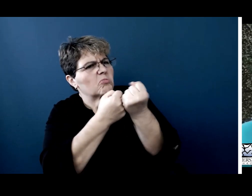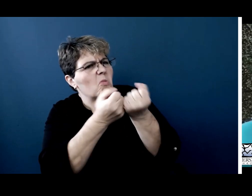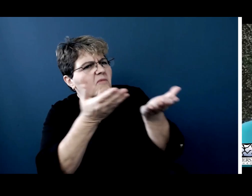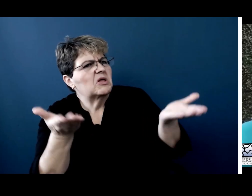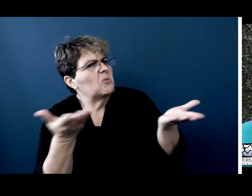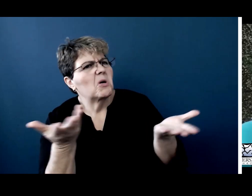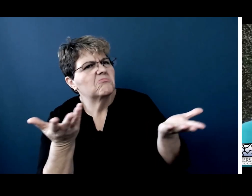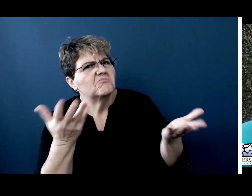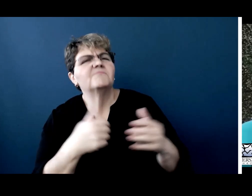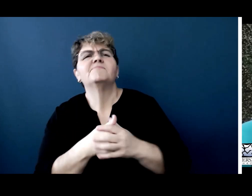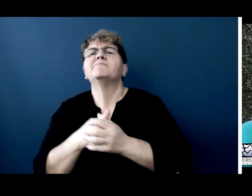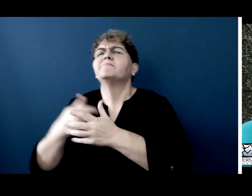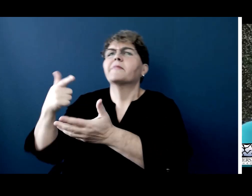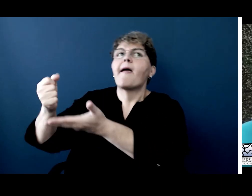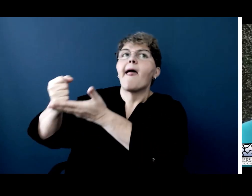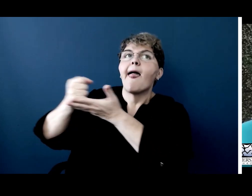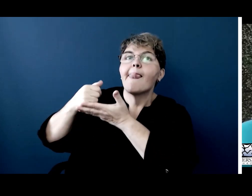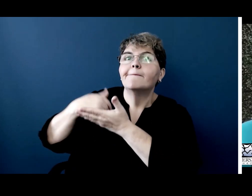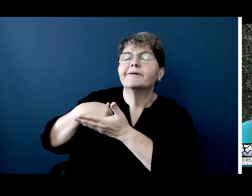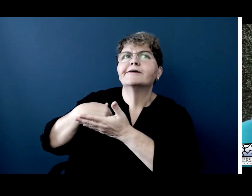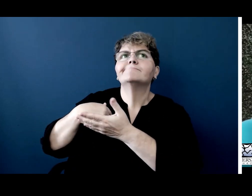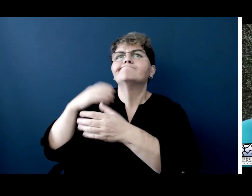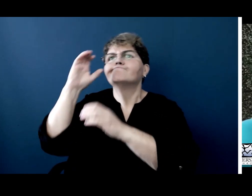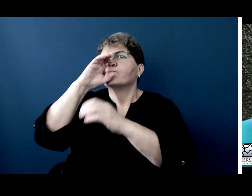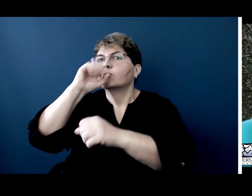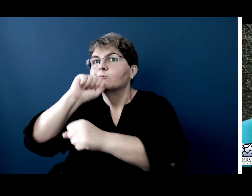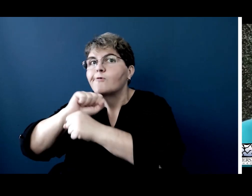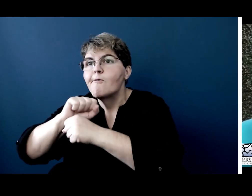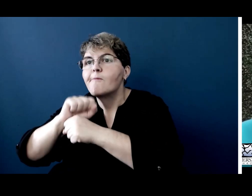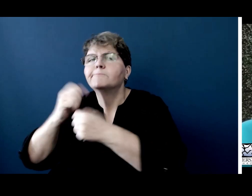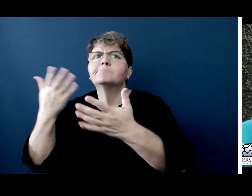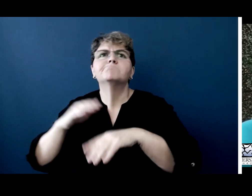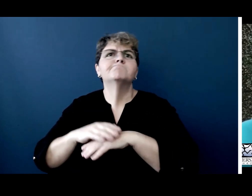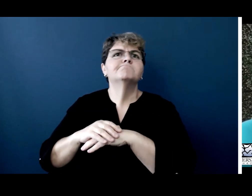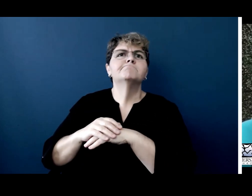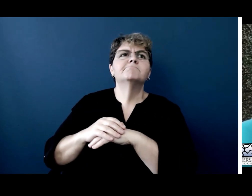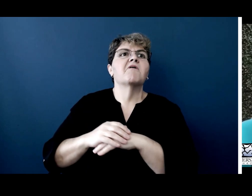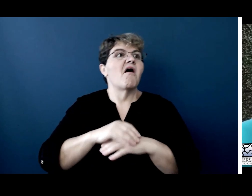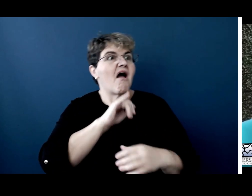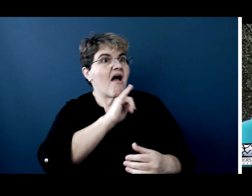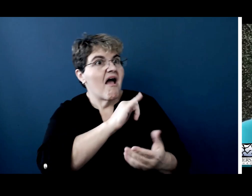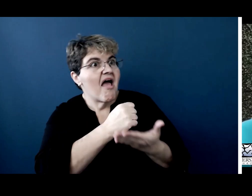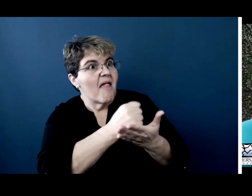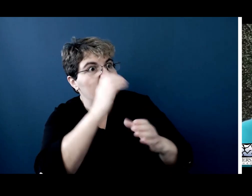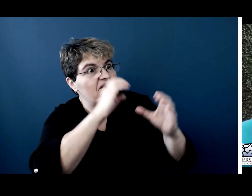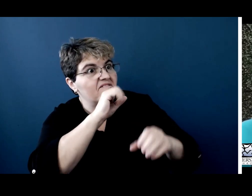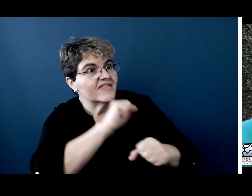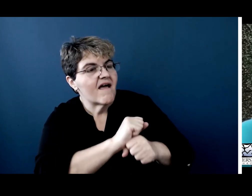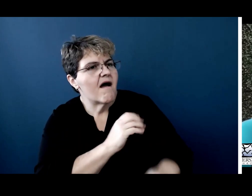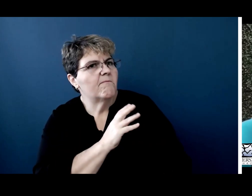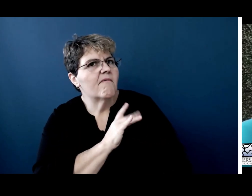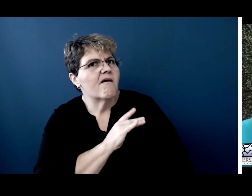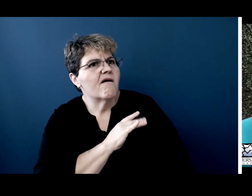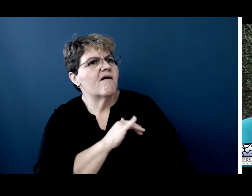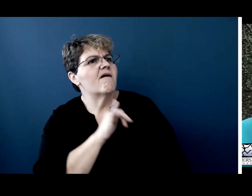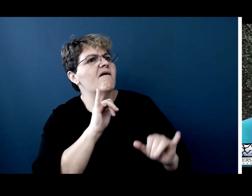Getting jobs and looking for new jobs here and there. So they help you with employment seeking